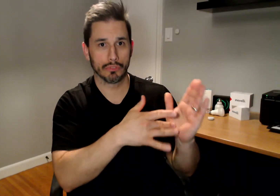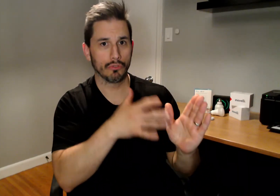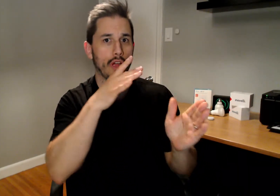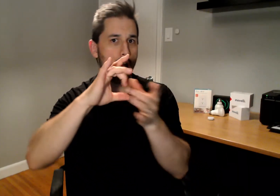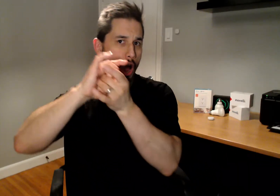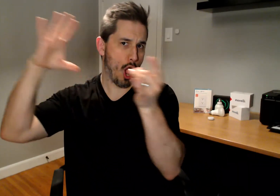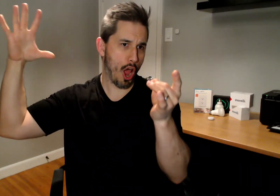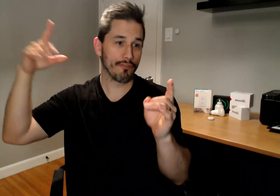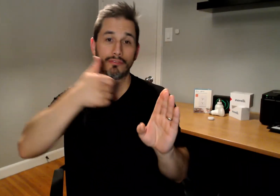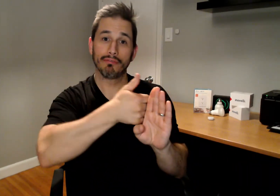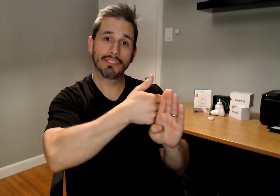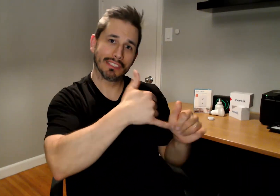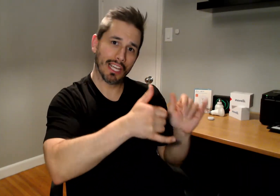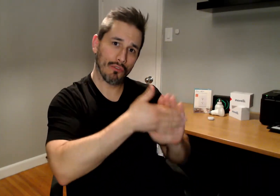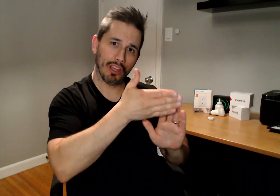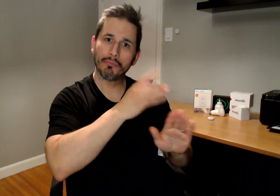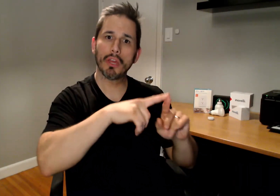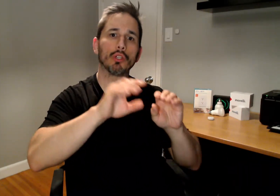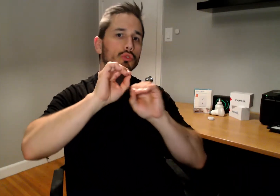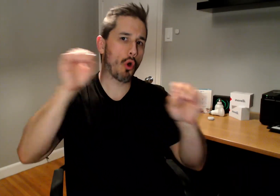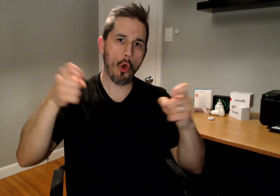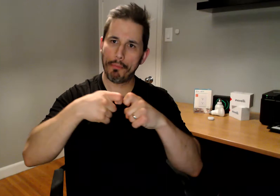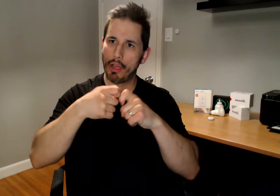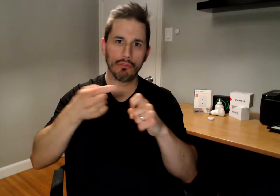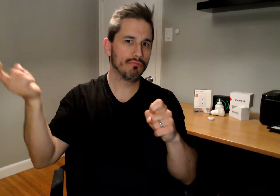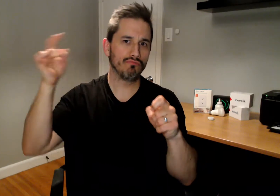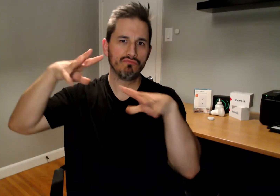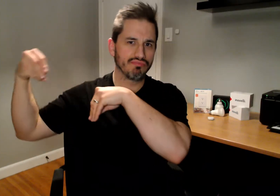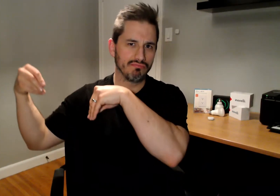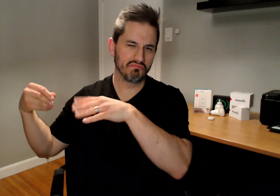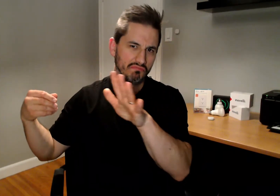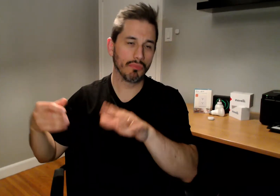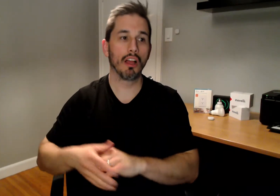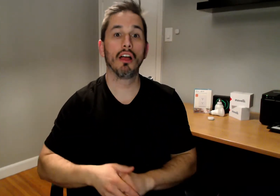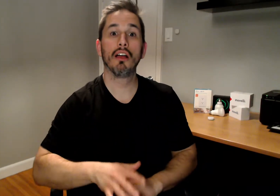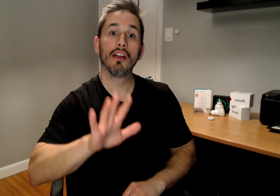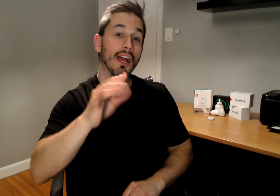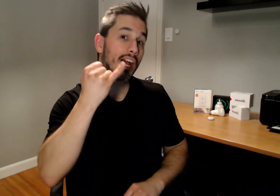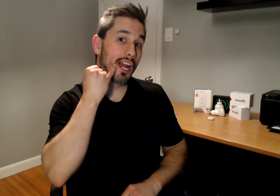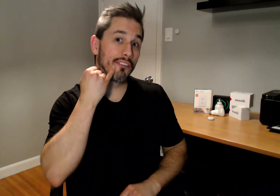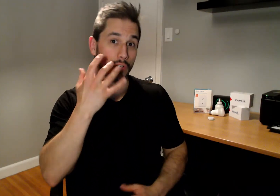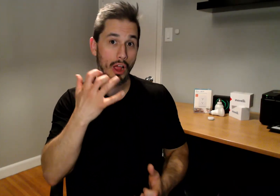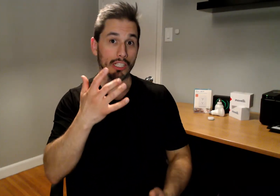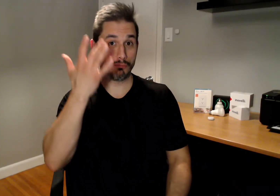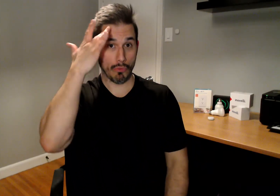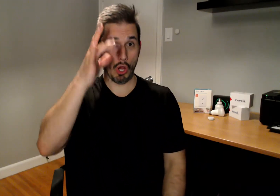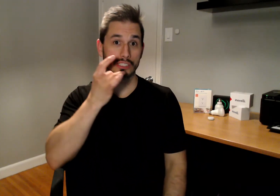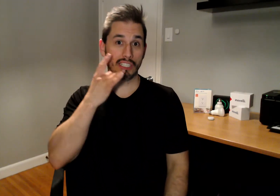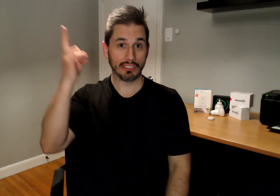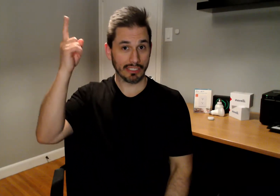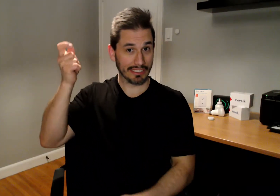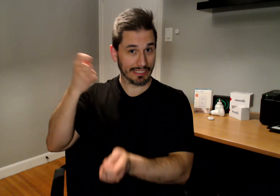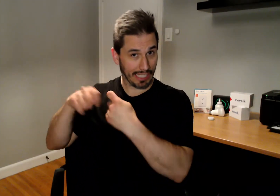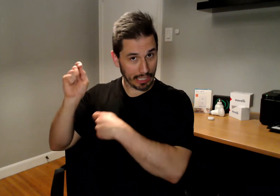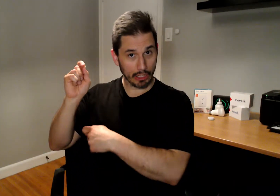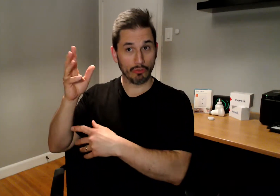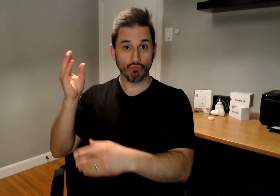However, with this switch, if you were to turn the light off, it doesn't completely cut power to the light, it only gives it a signal to turn